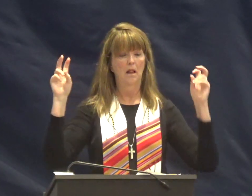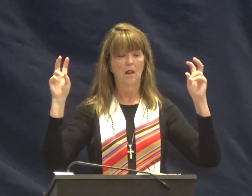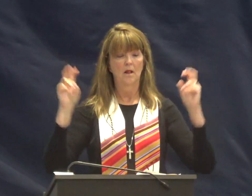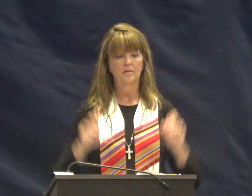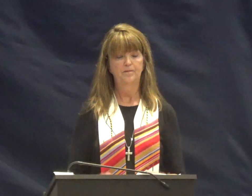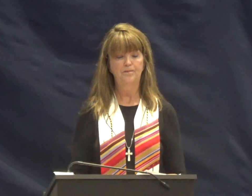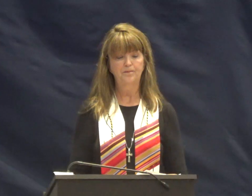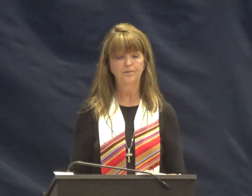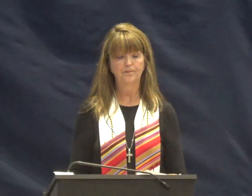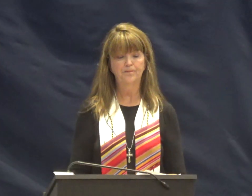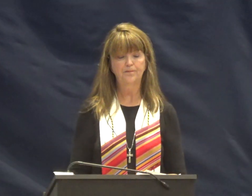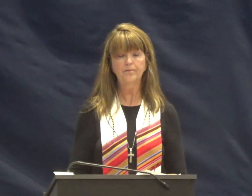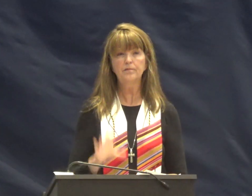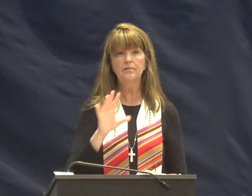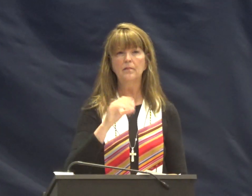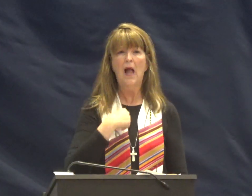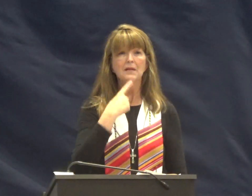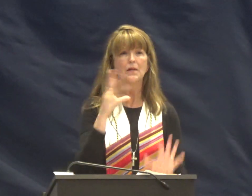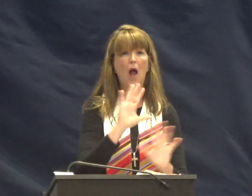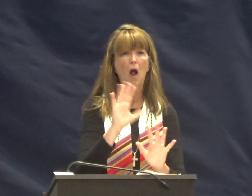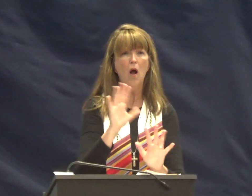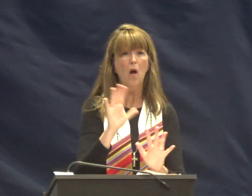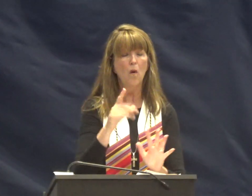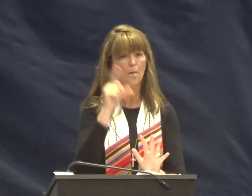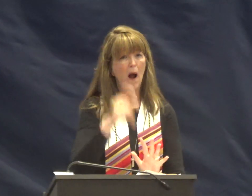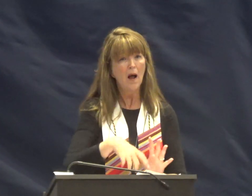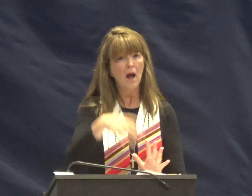new, they were out of style and would not be accepted.